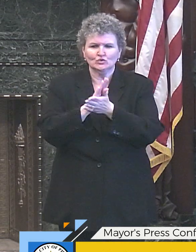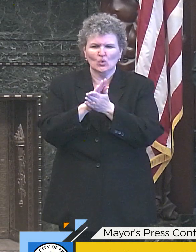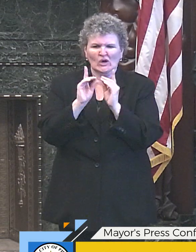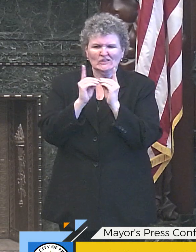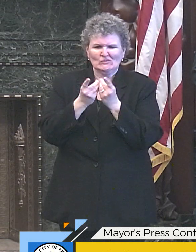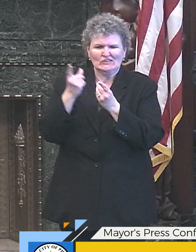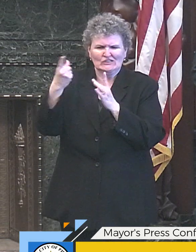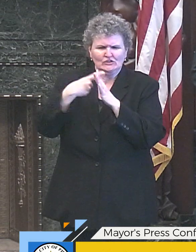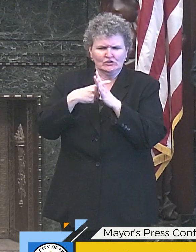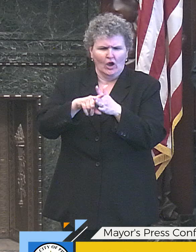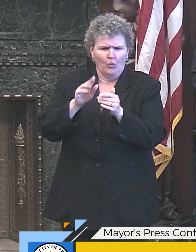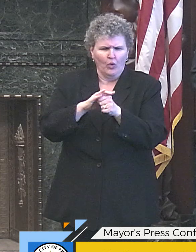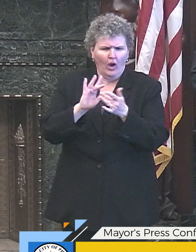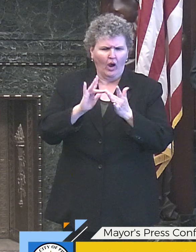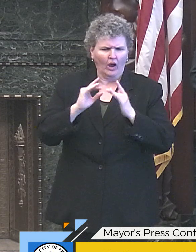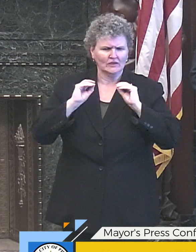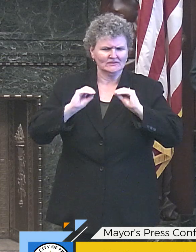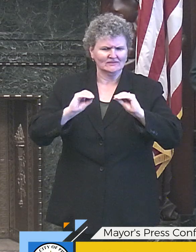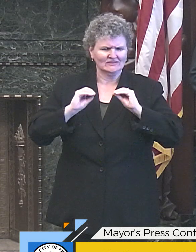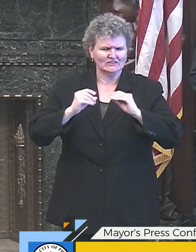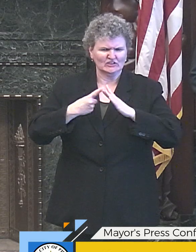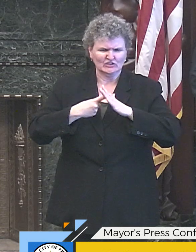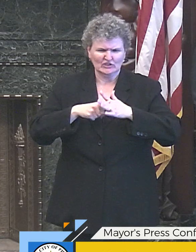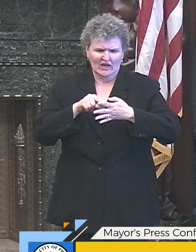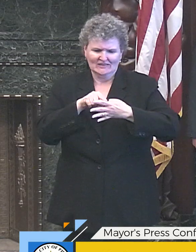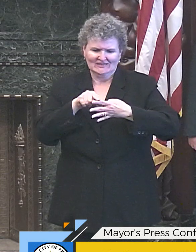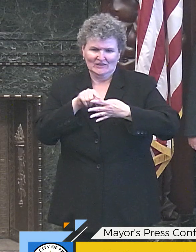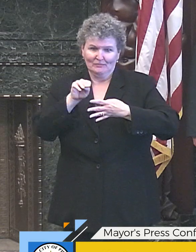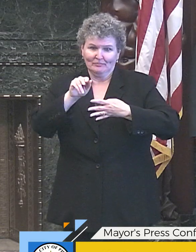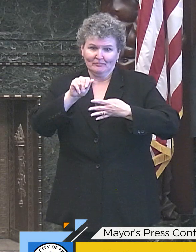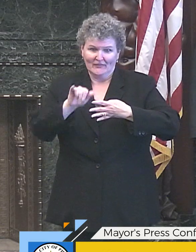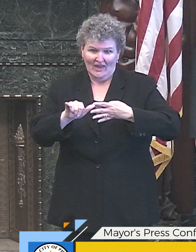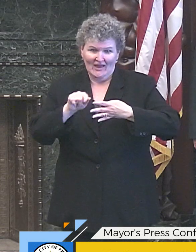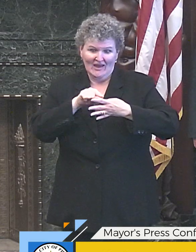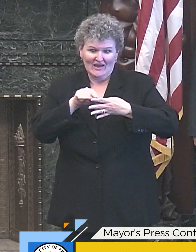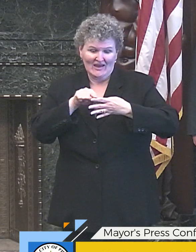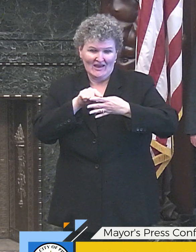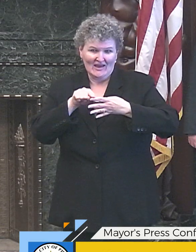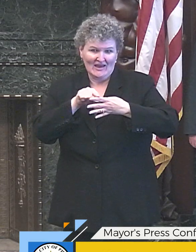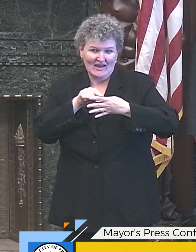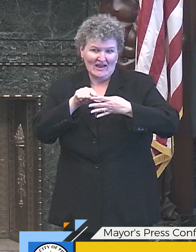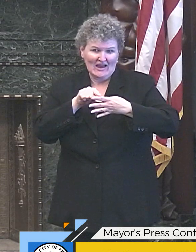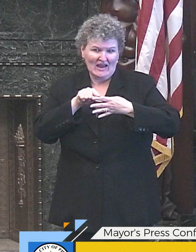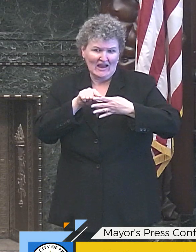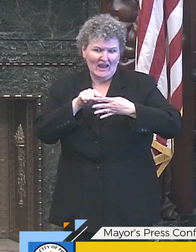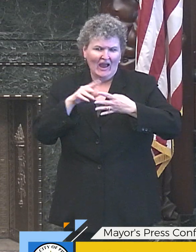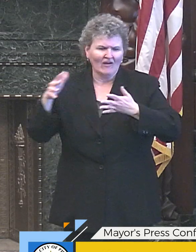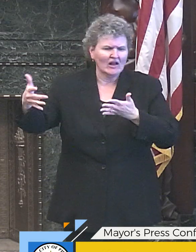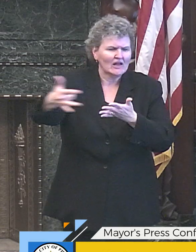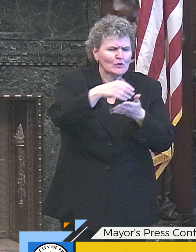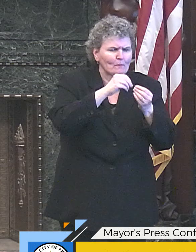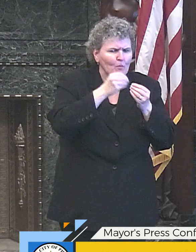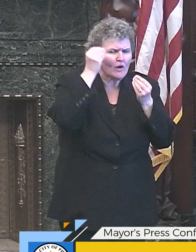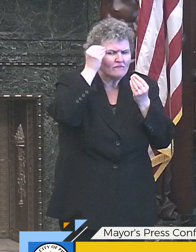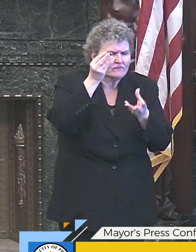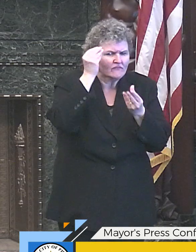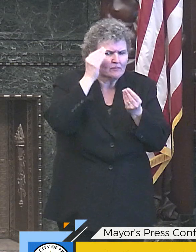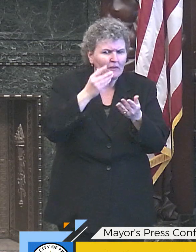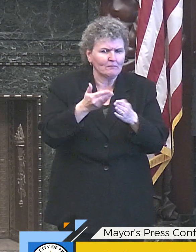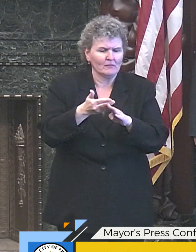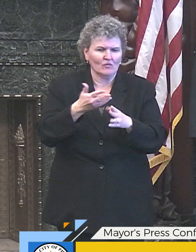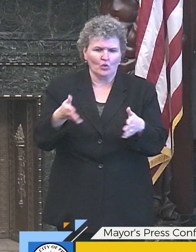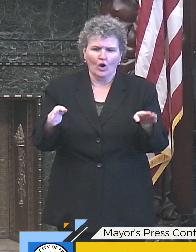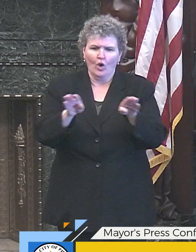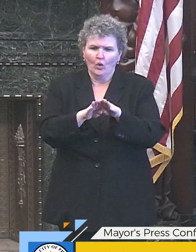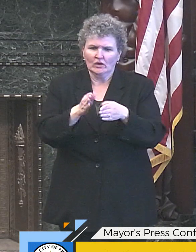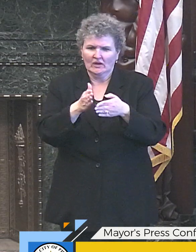if I recall, until the beginning of May, but we can certainly get additional detail. Before we close, I do want to make one